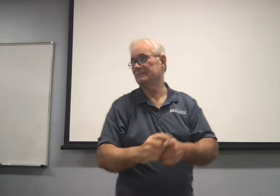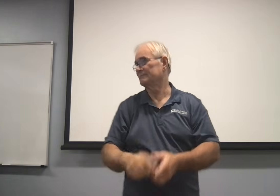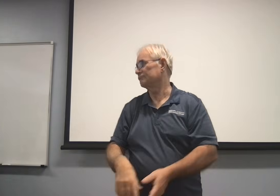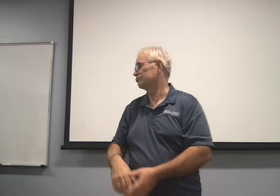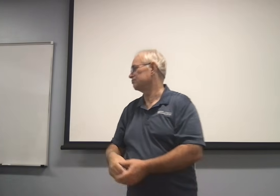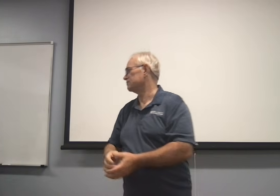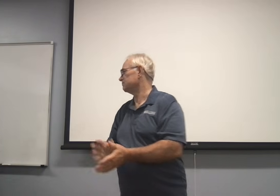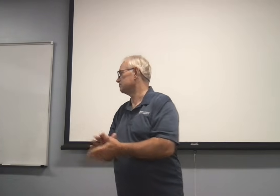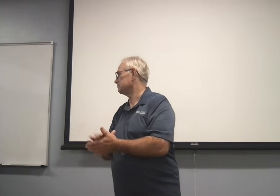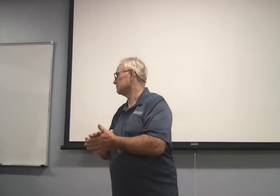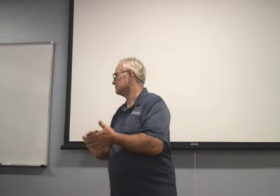What was the word again?